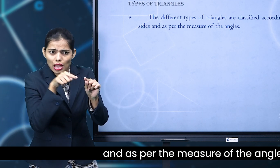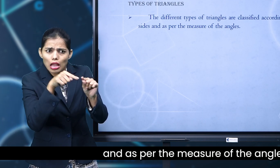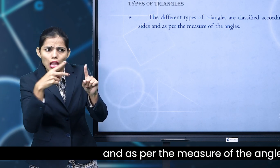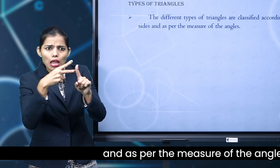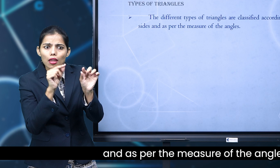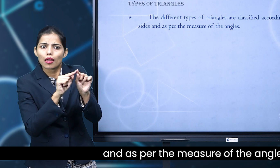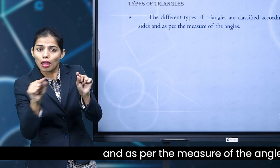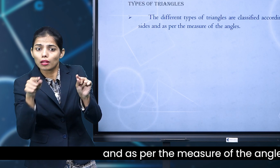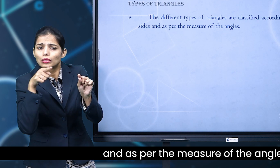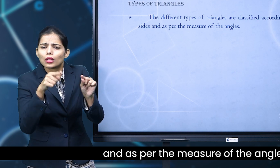the angles.